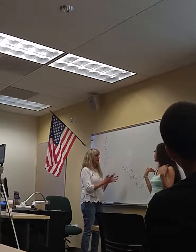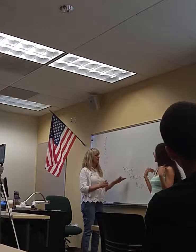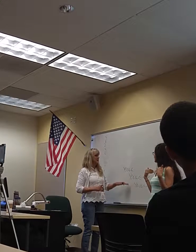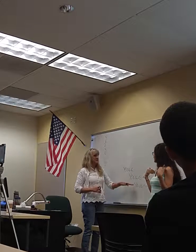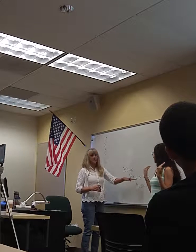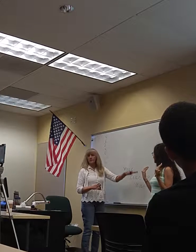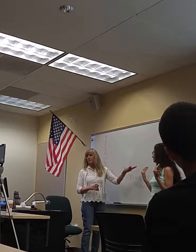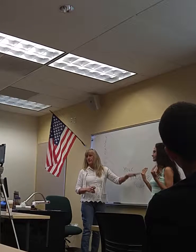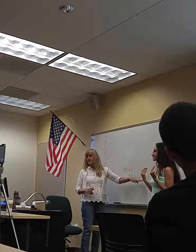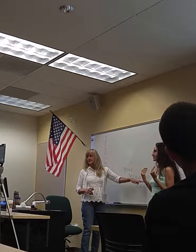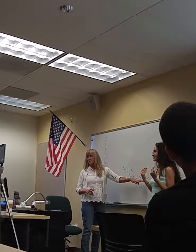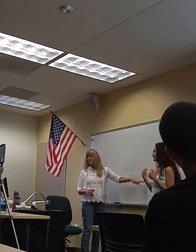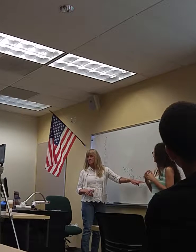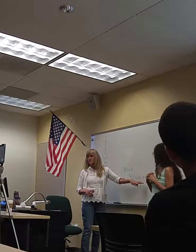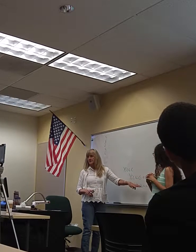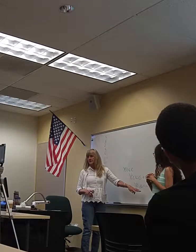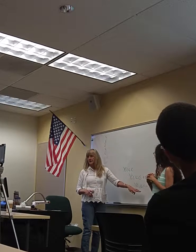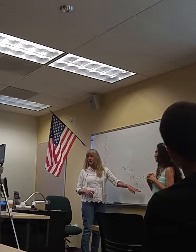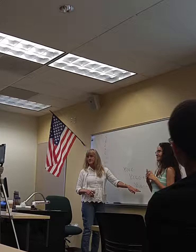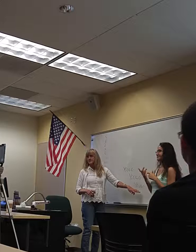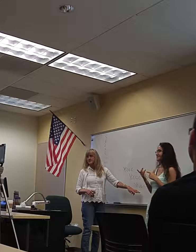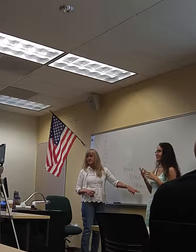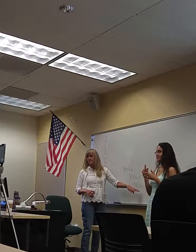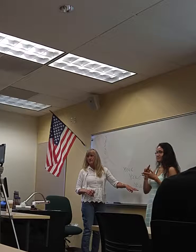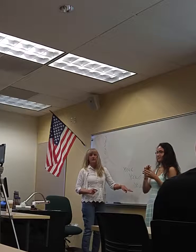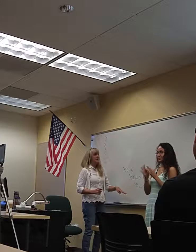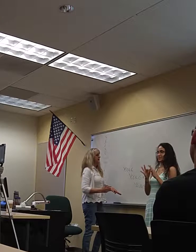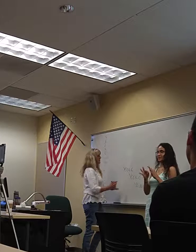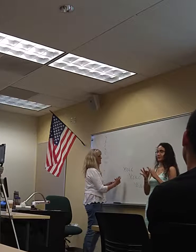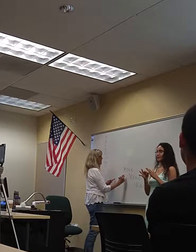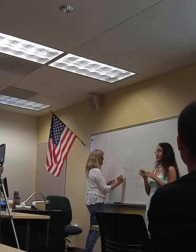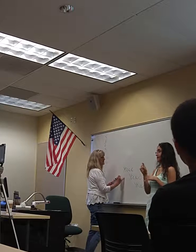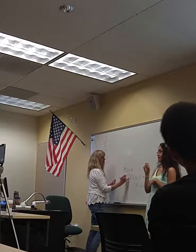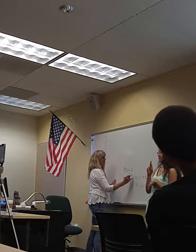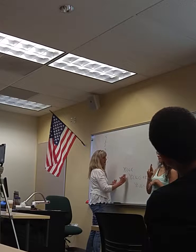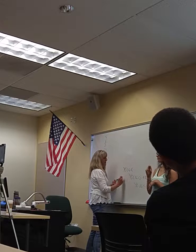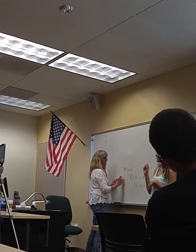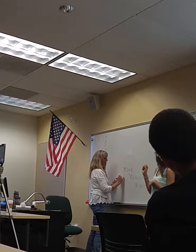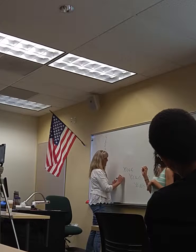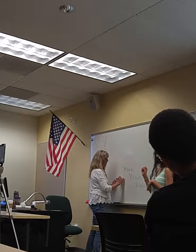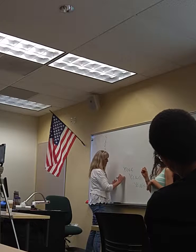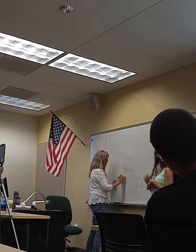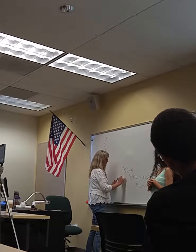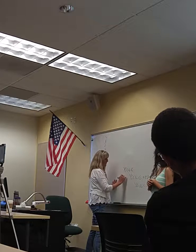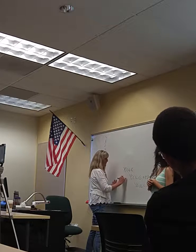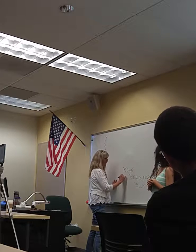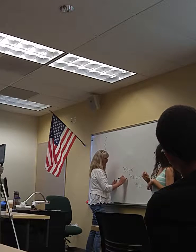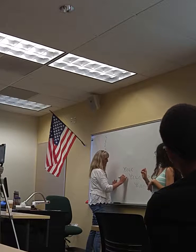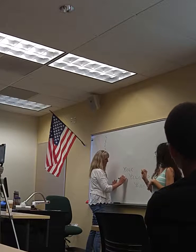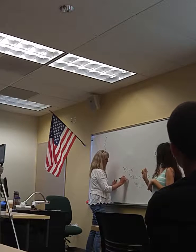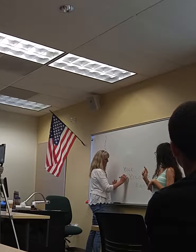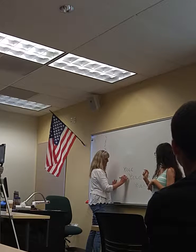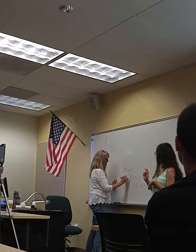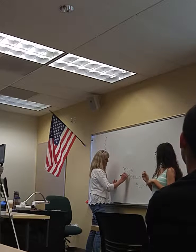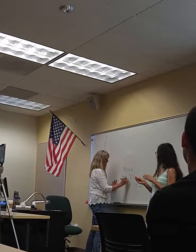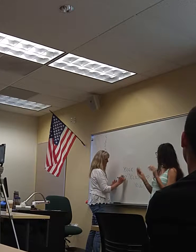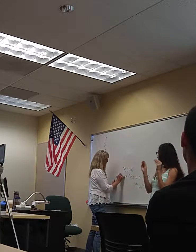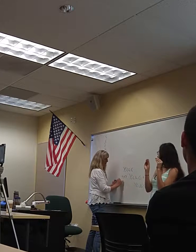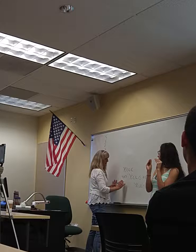we interpret these ers and the s is we sign more for the